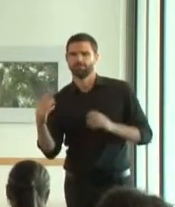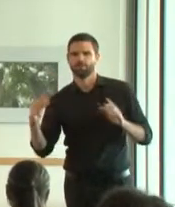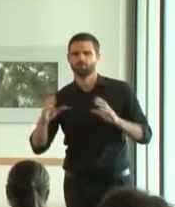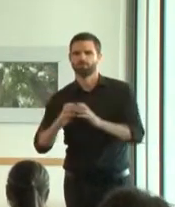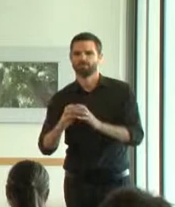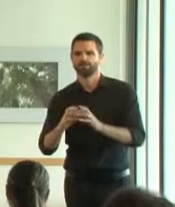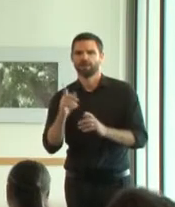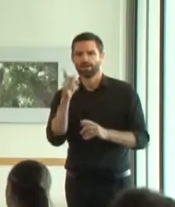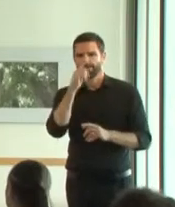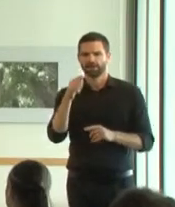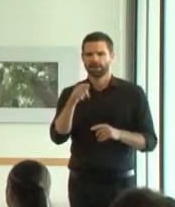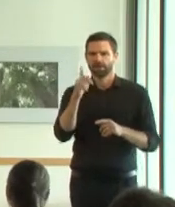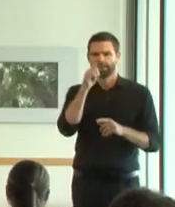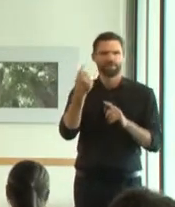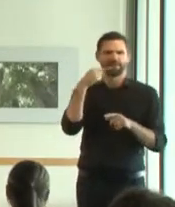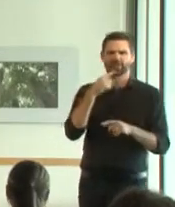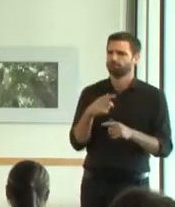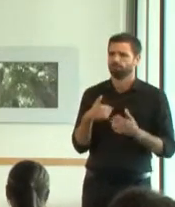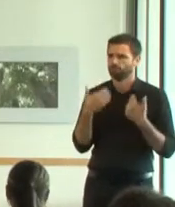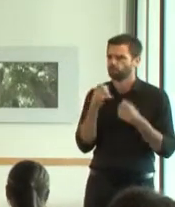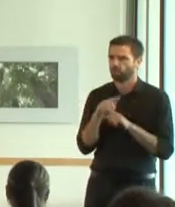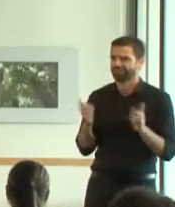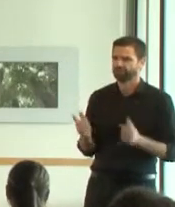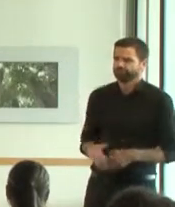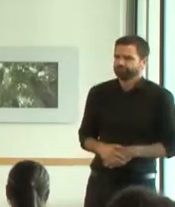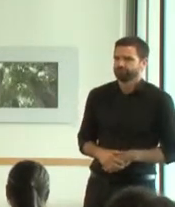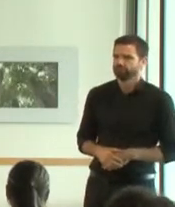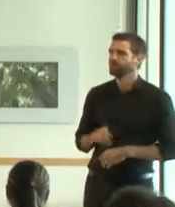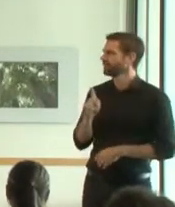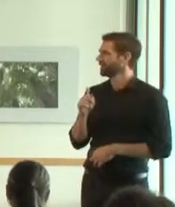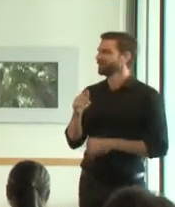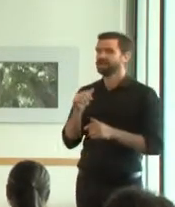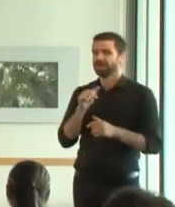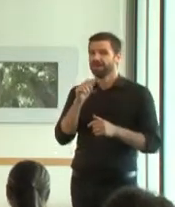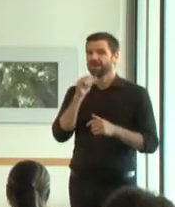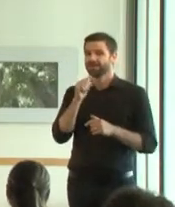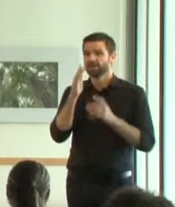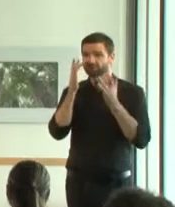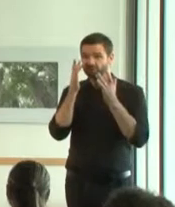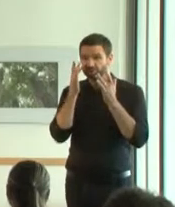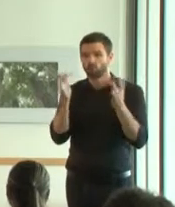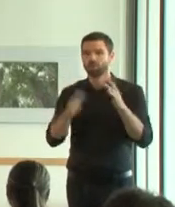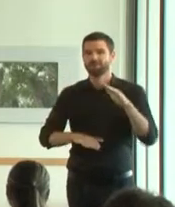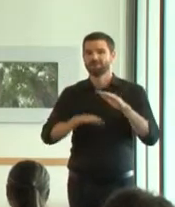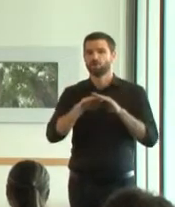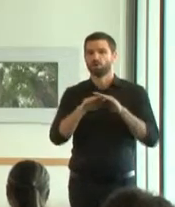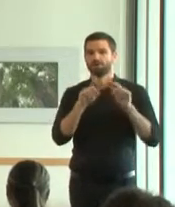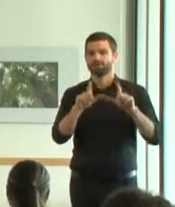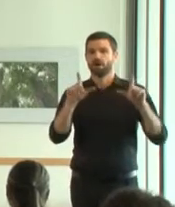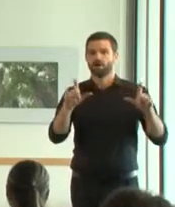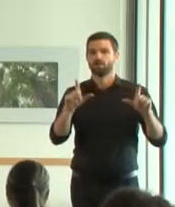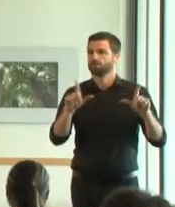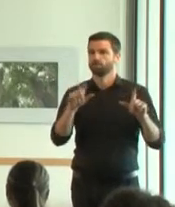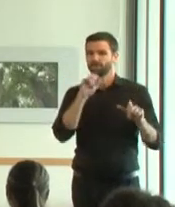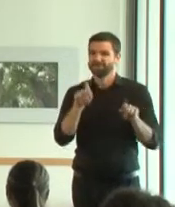of the room, who were sat going, I can't tell any difference. I can tell you if you get access to the full files as well, you can't tell any difference looking up really close, which is